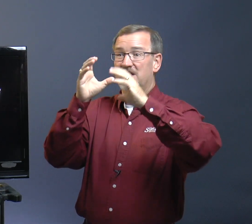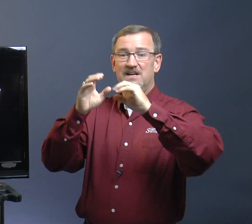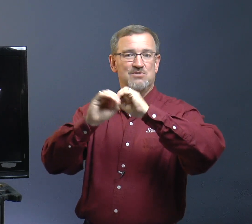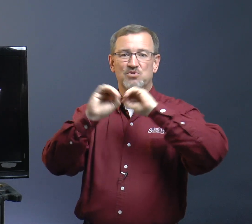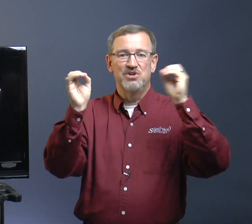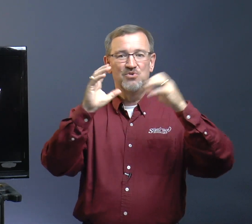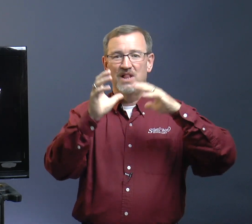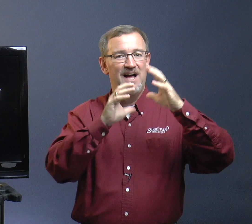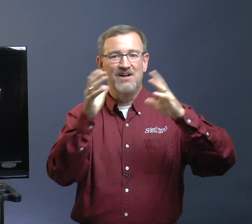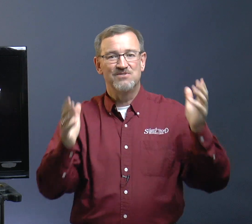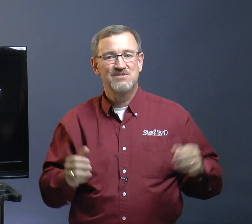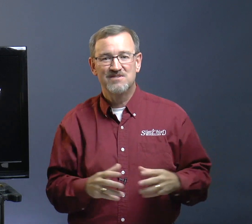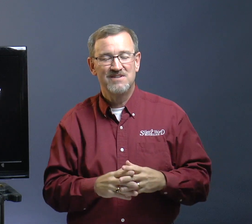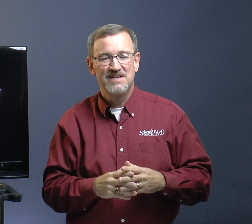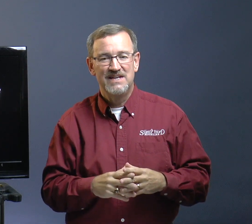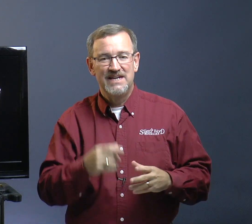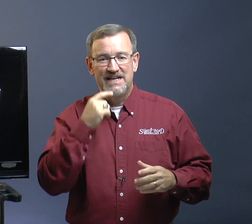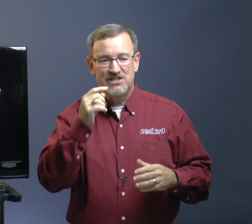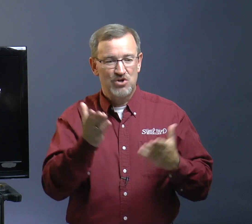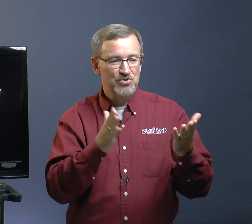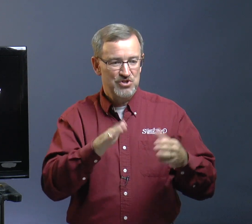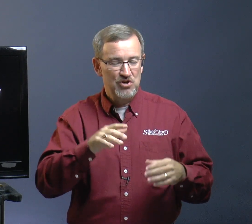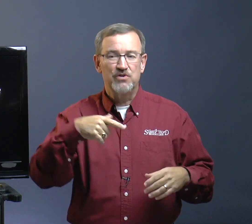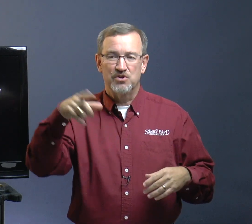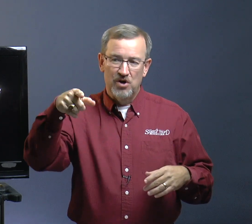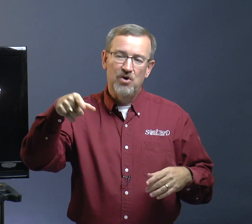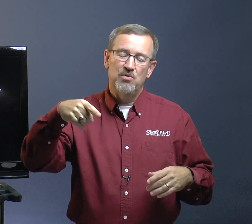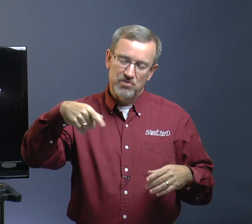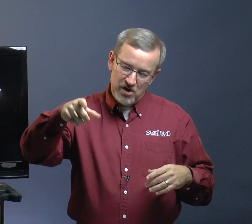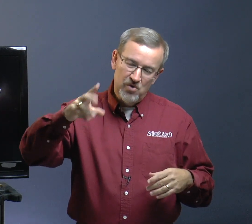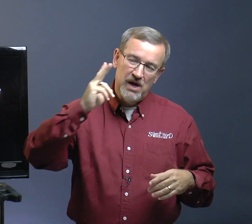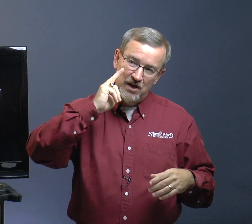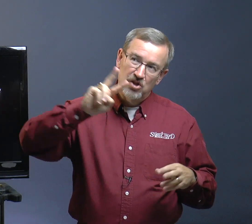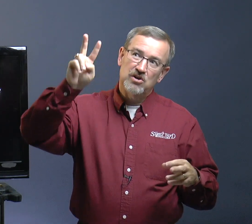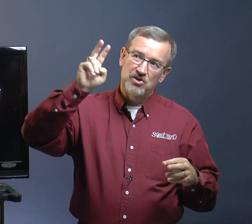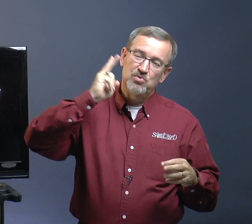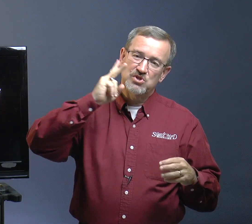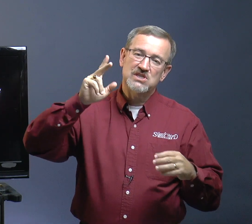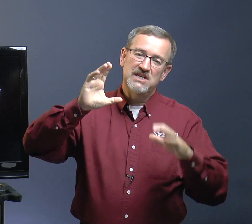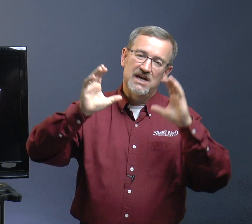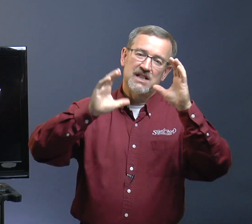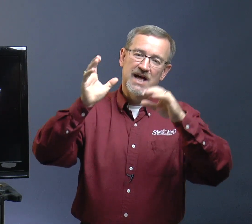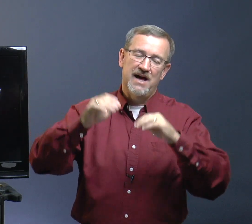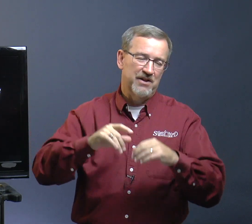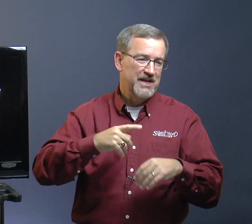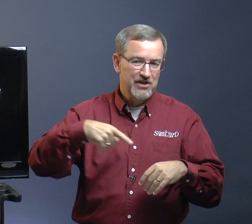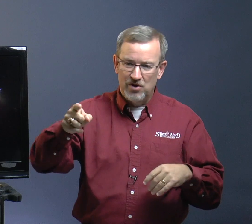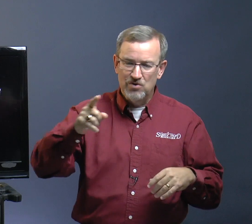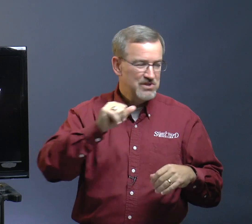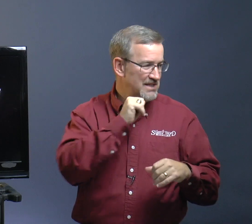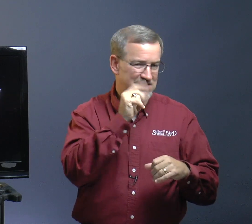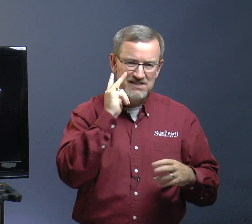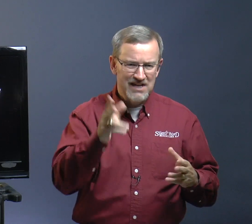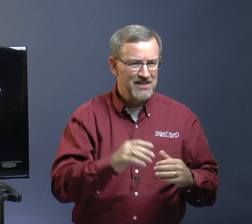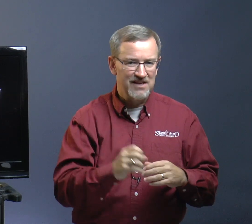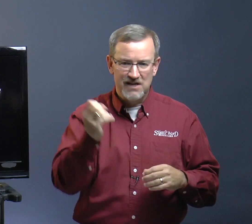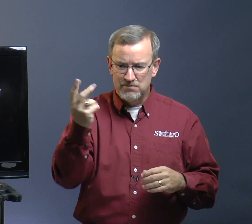clouds? There were no clouds. He told the servant, go and look. You will see a cloud. He goes, he sees nothing, comes